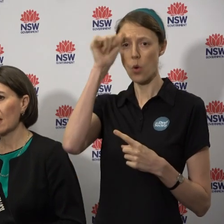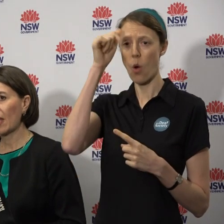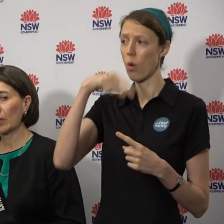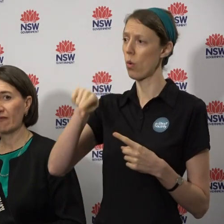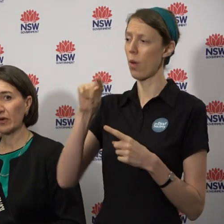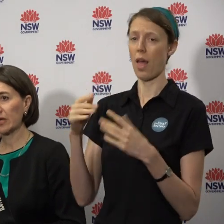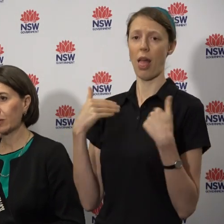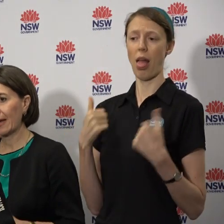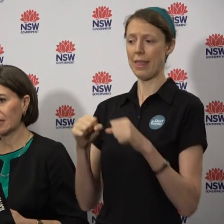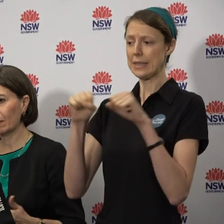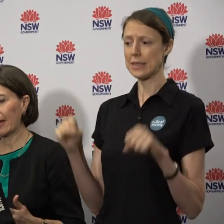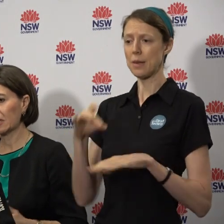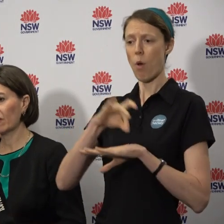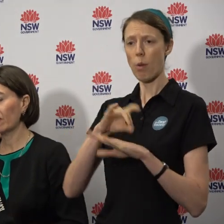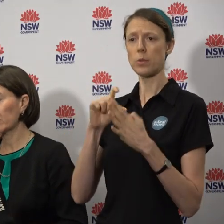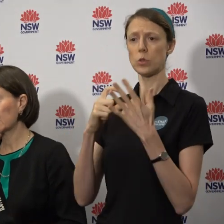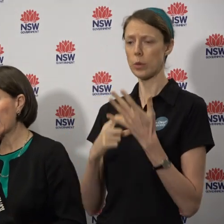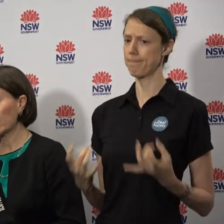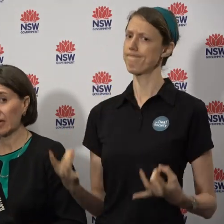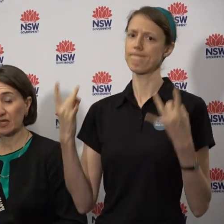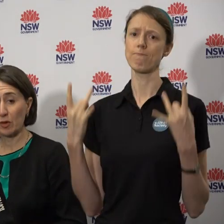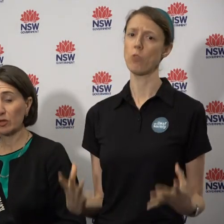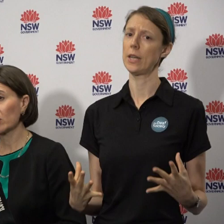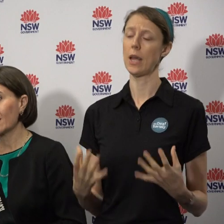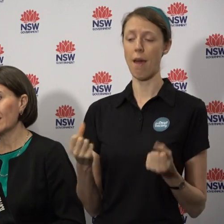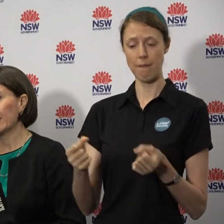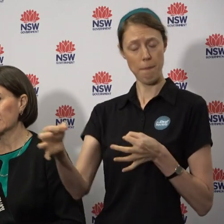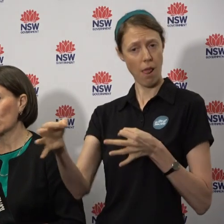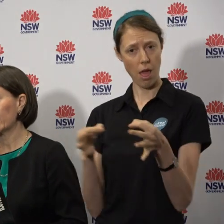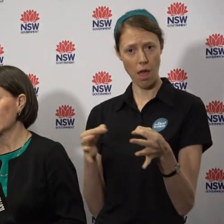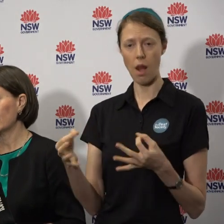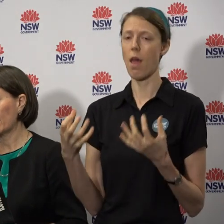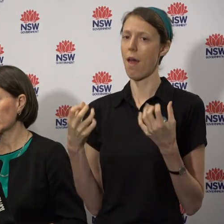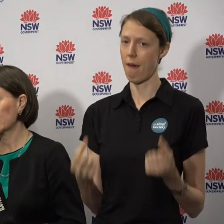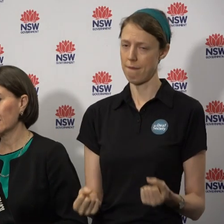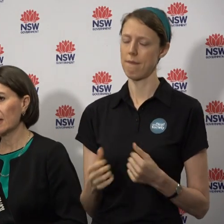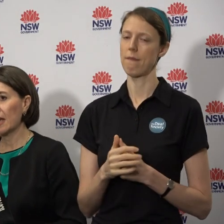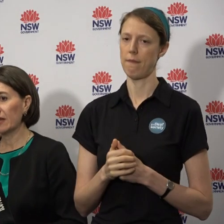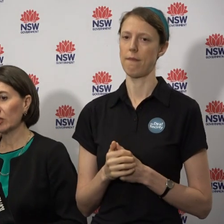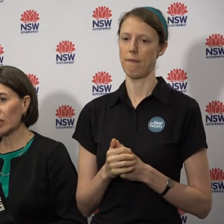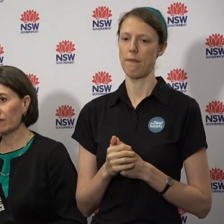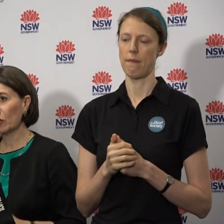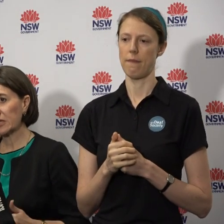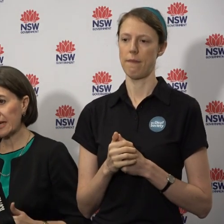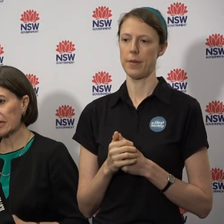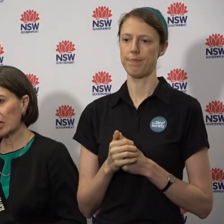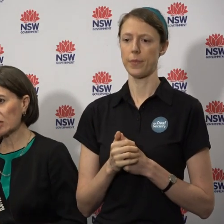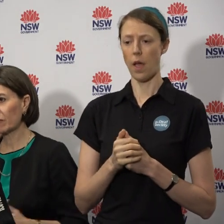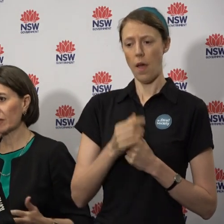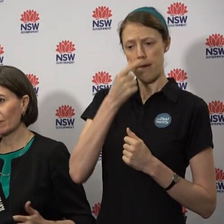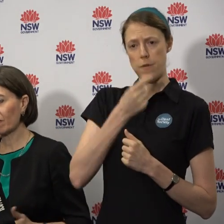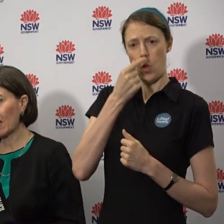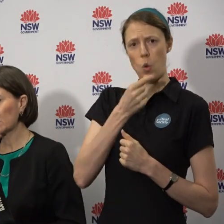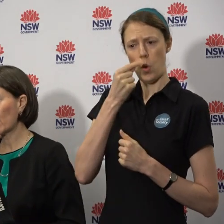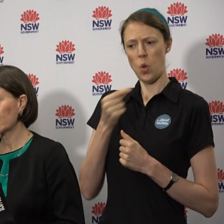alert, that we have various plans in place for the various scenarios that can emerge in the next weeks and months. If you look at the flu season, it goes